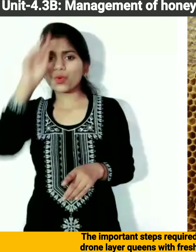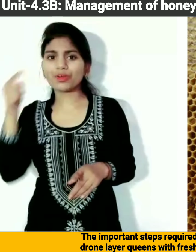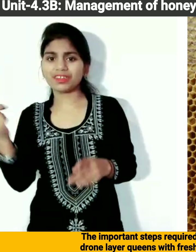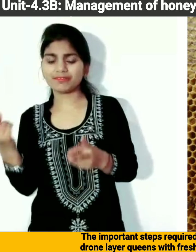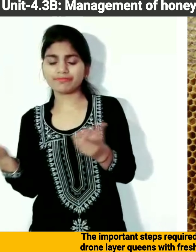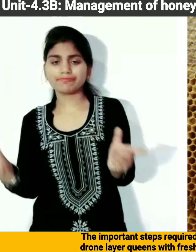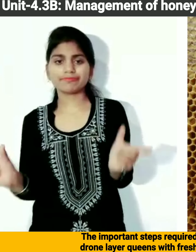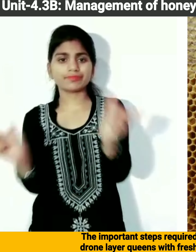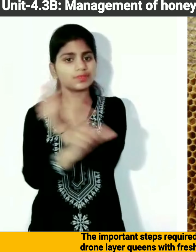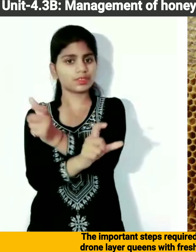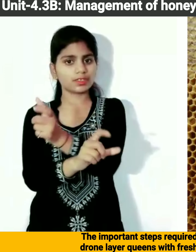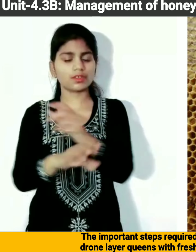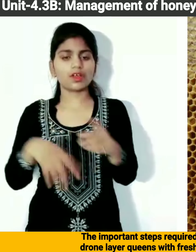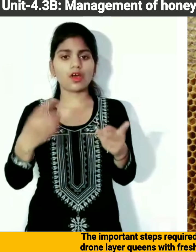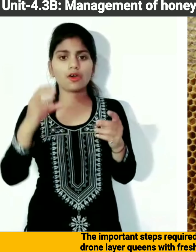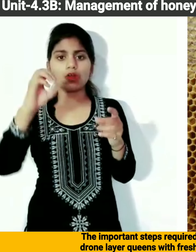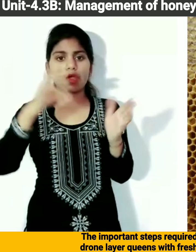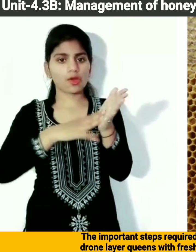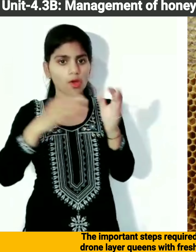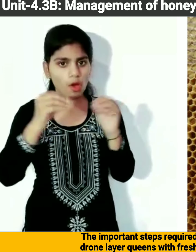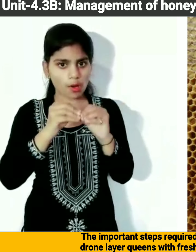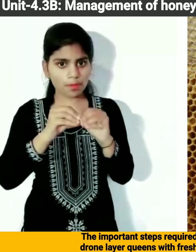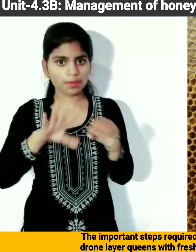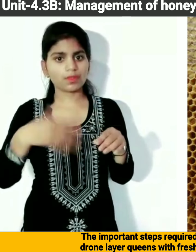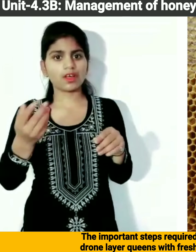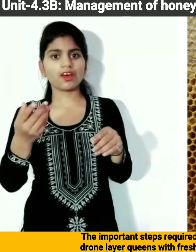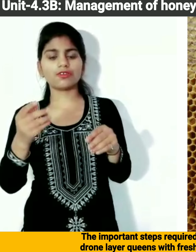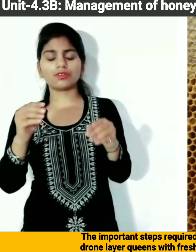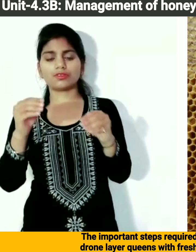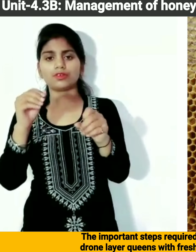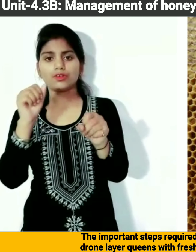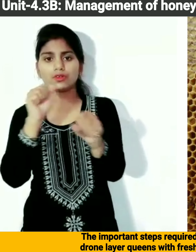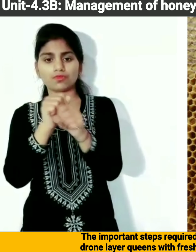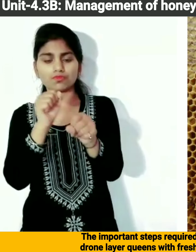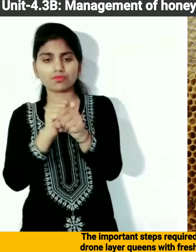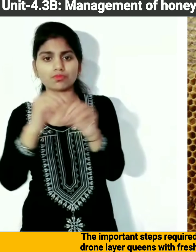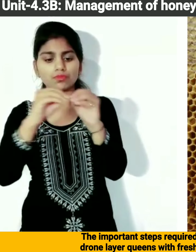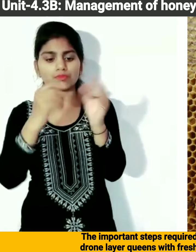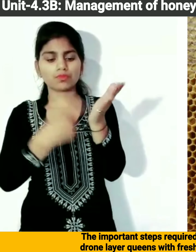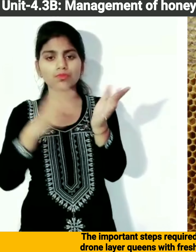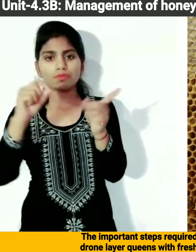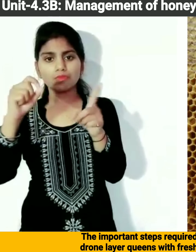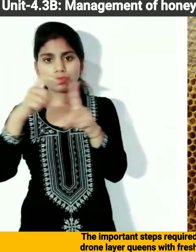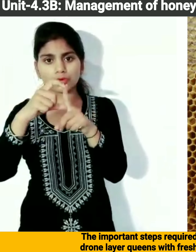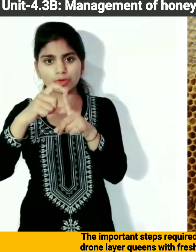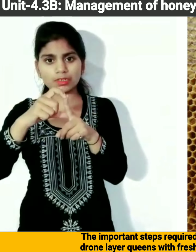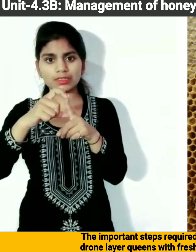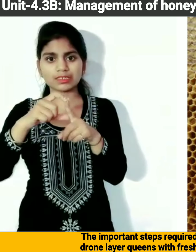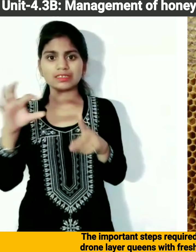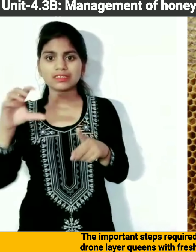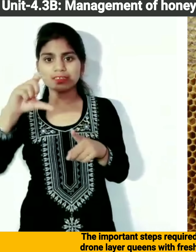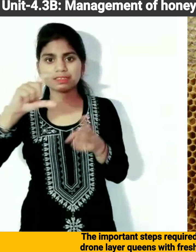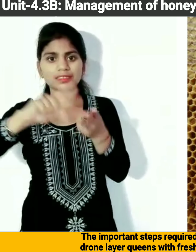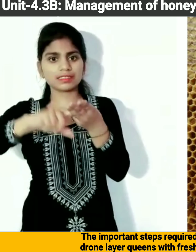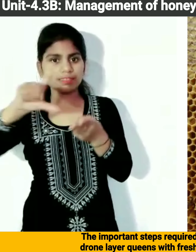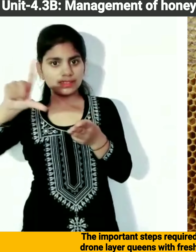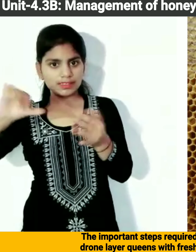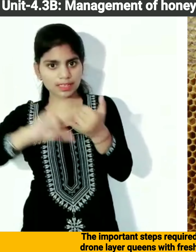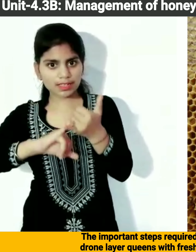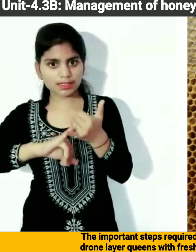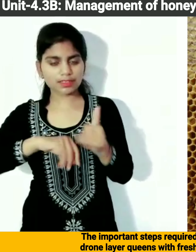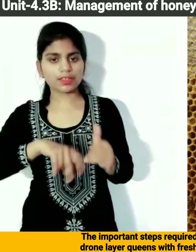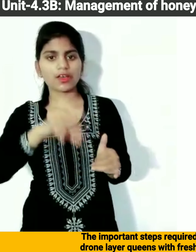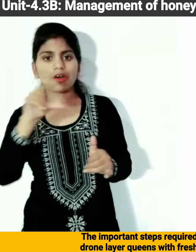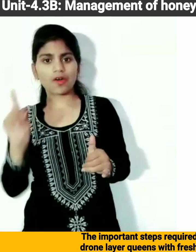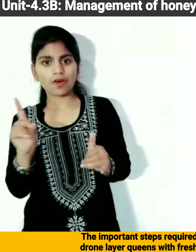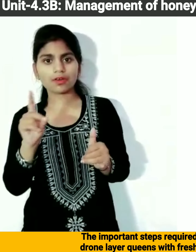use of worker brood cells impression imprinted wax foundations, and the